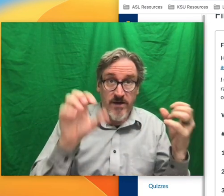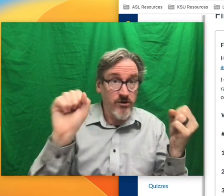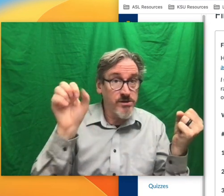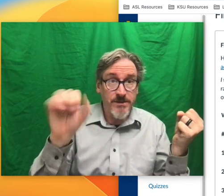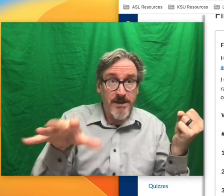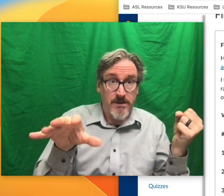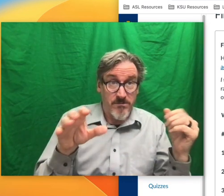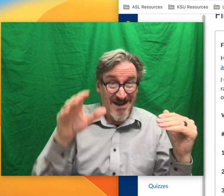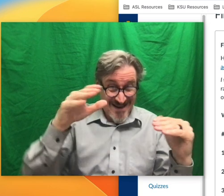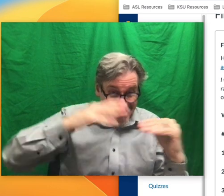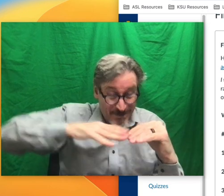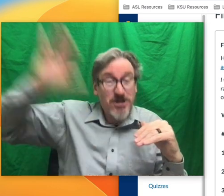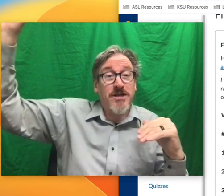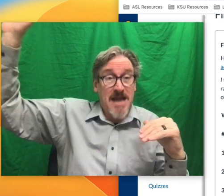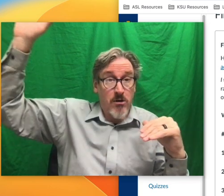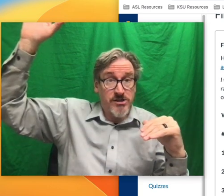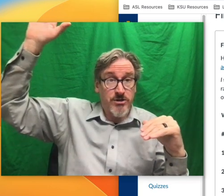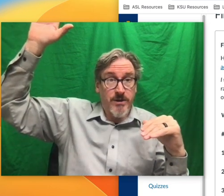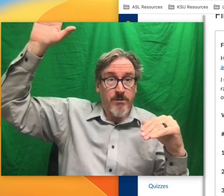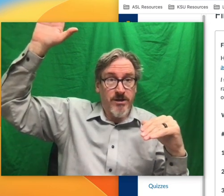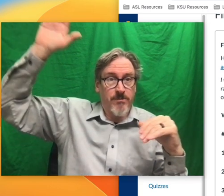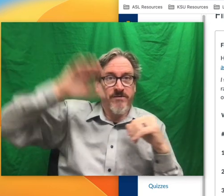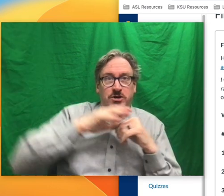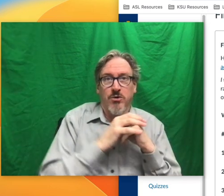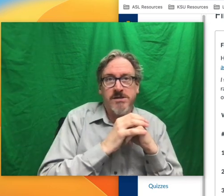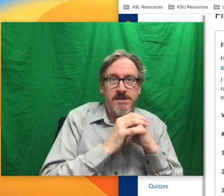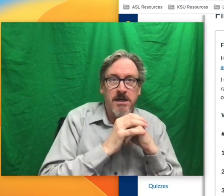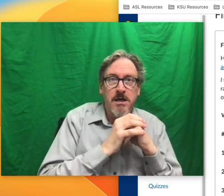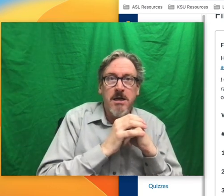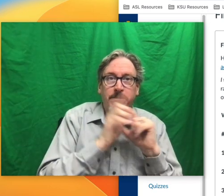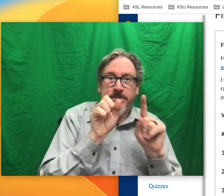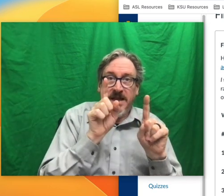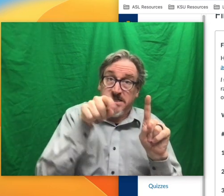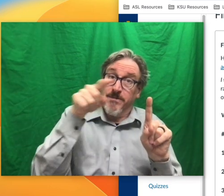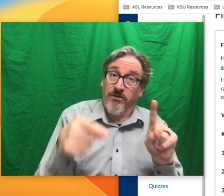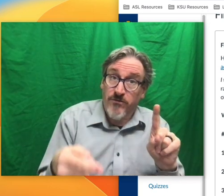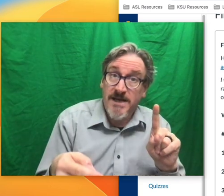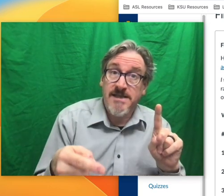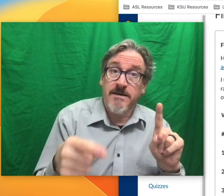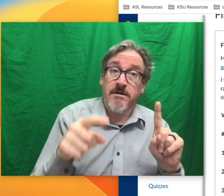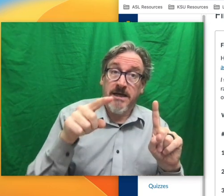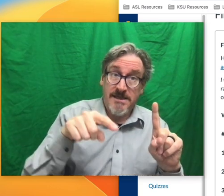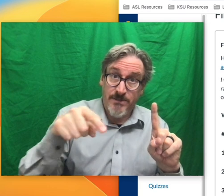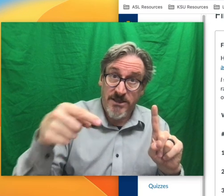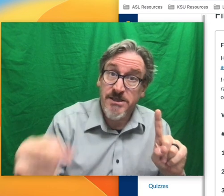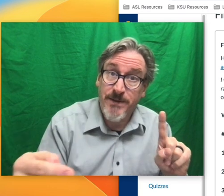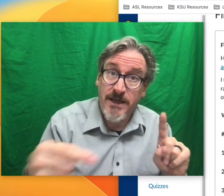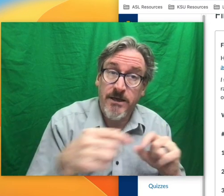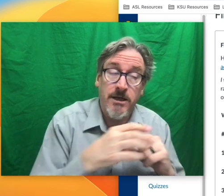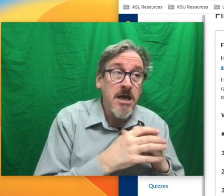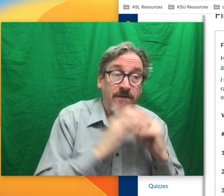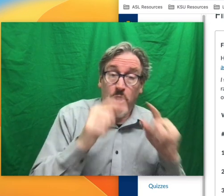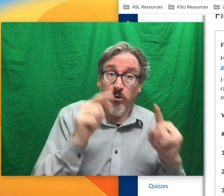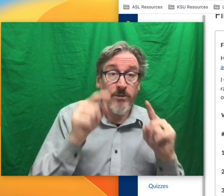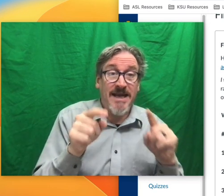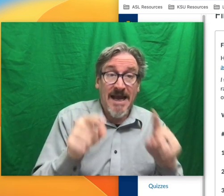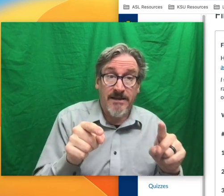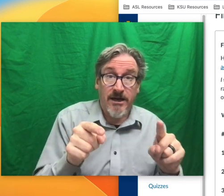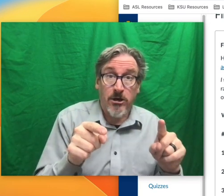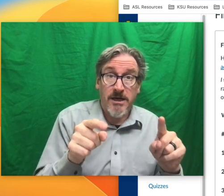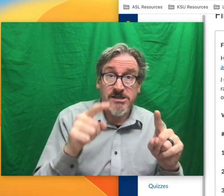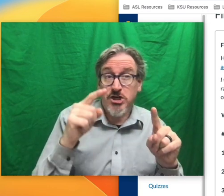videos, whenever you submit them, especially now as you're doing with the upper division courses, it's about the phrasing, it's about the speed. And the only